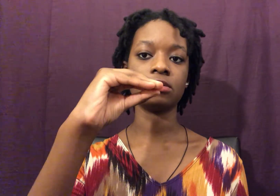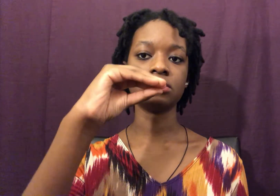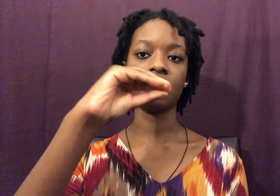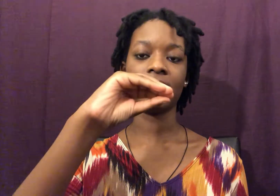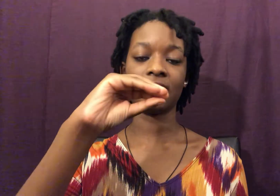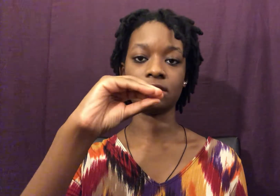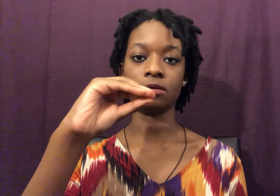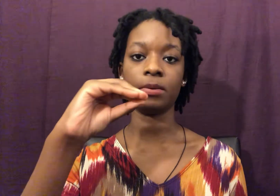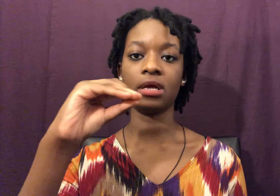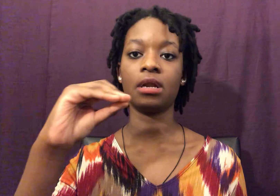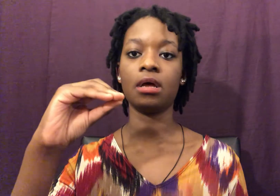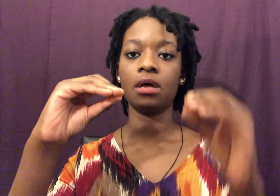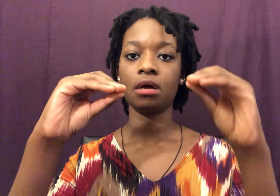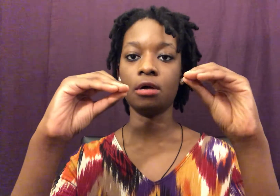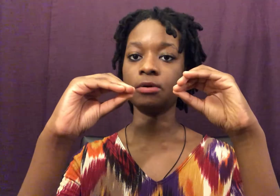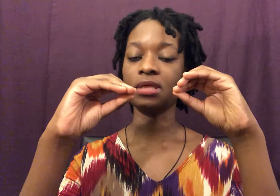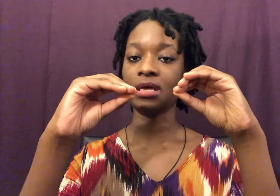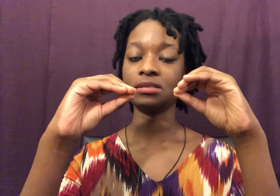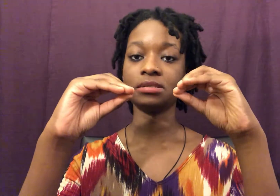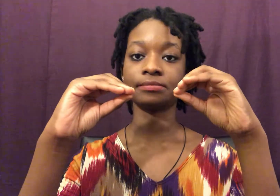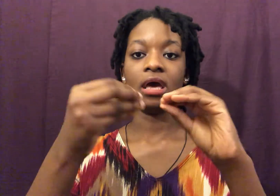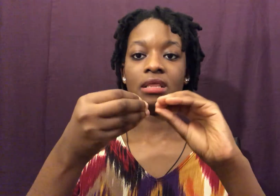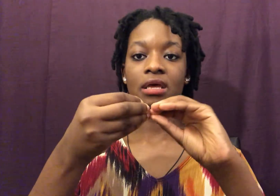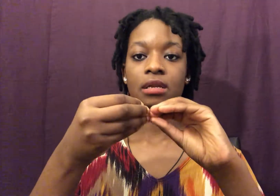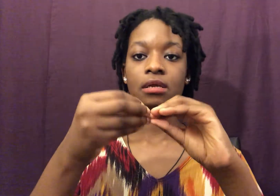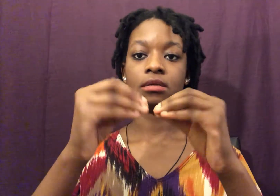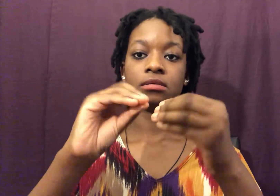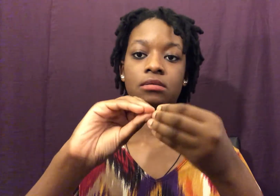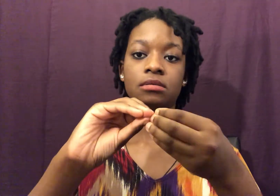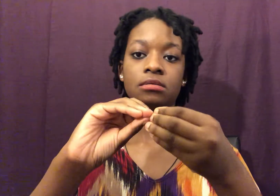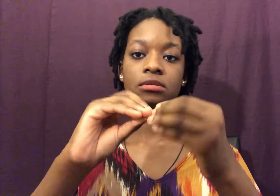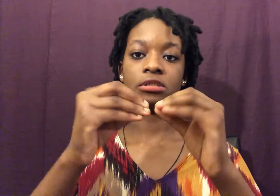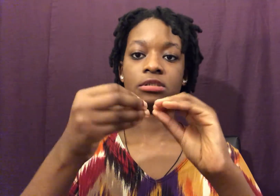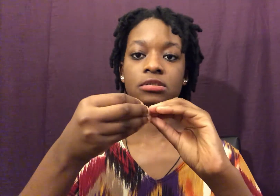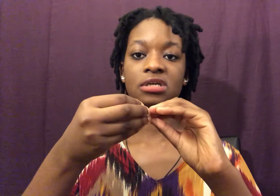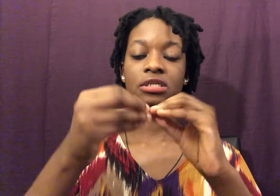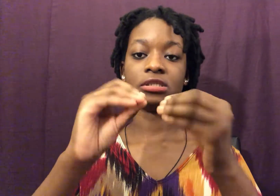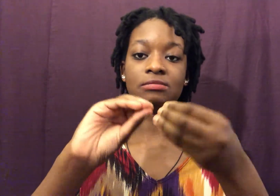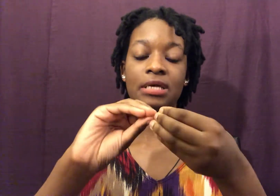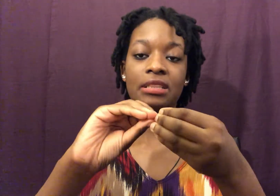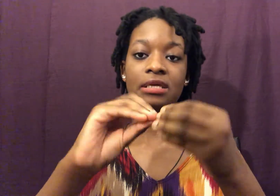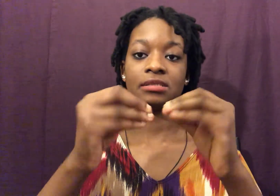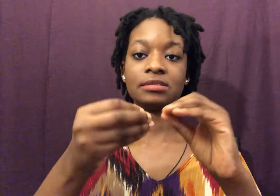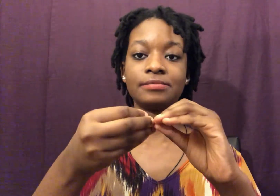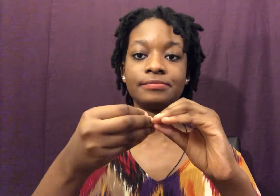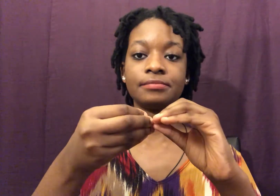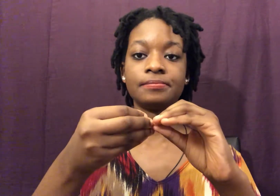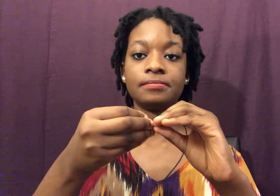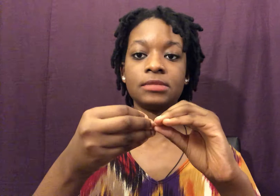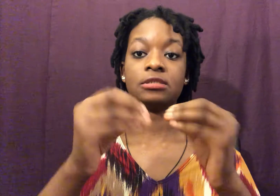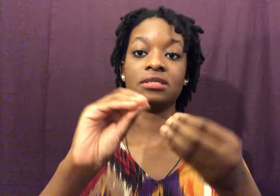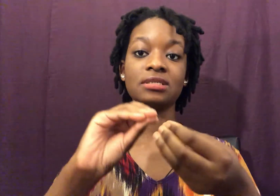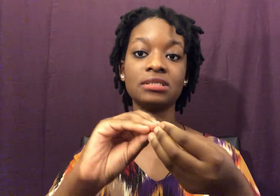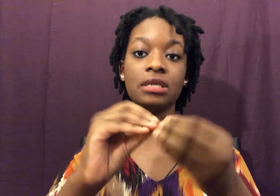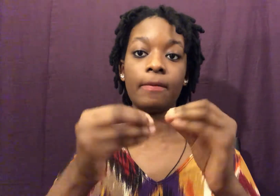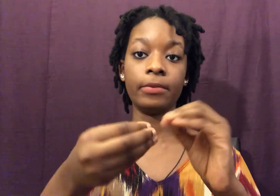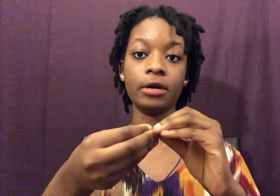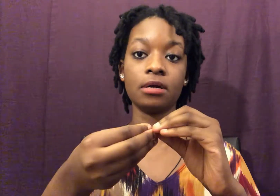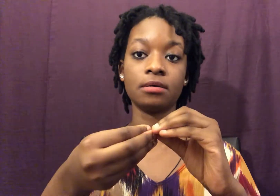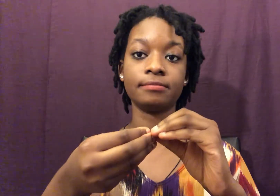our hand a little bit on both hands and then just touch them like this. So this is number. Our